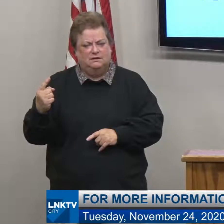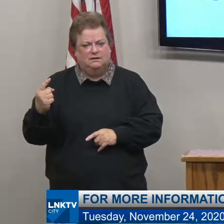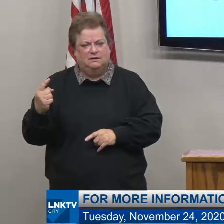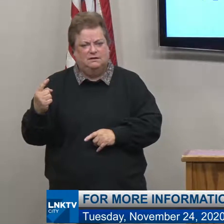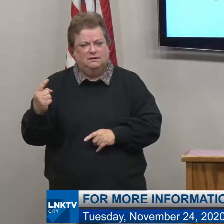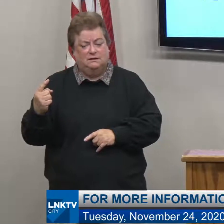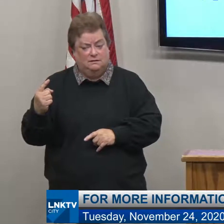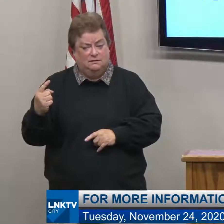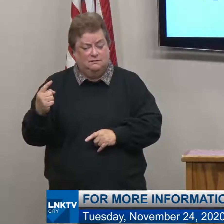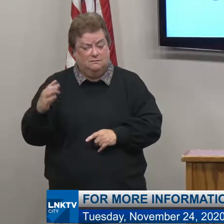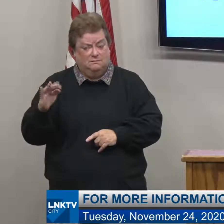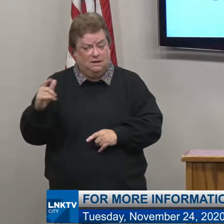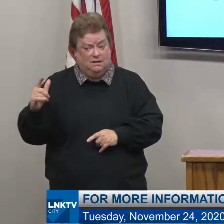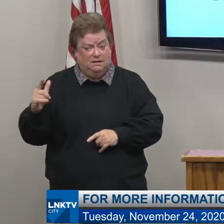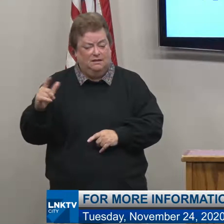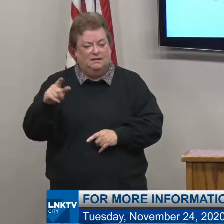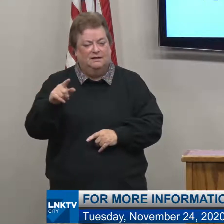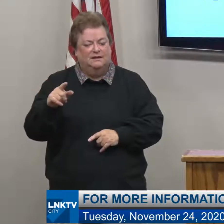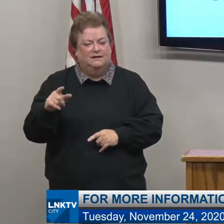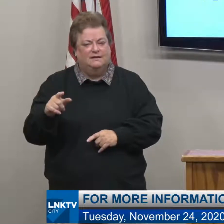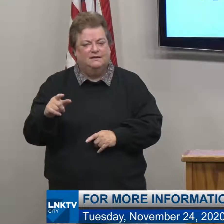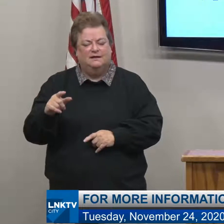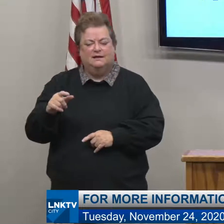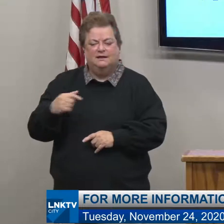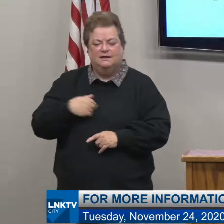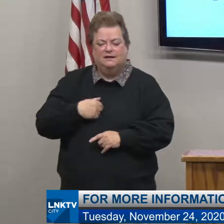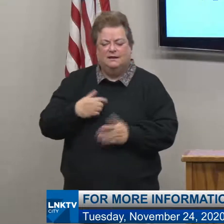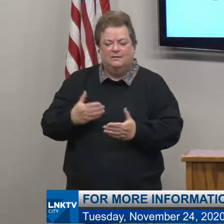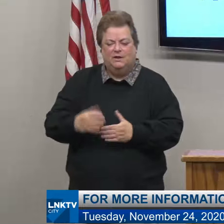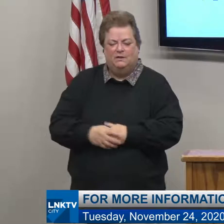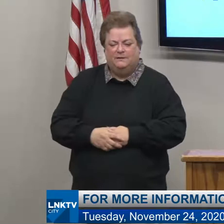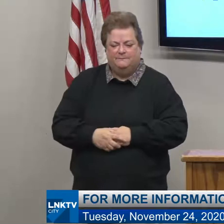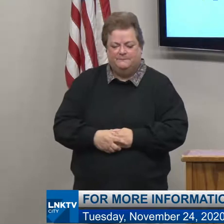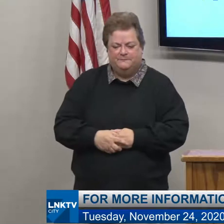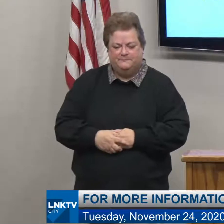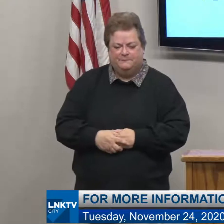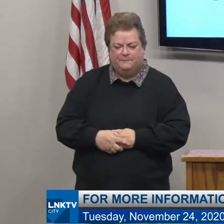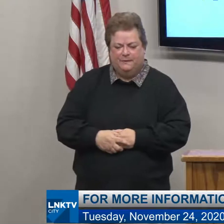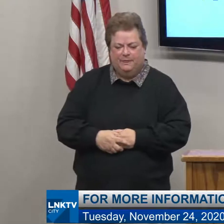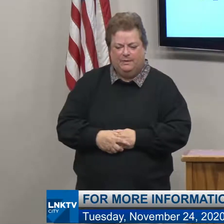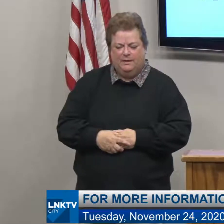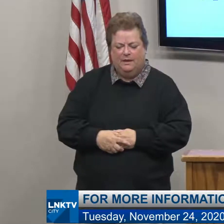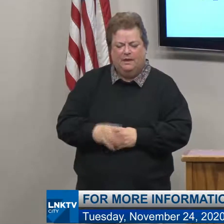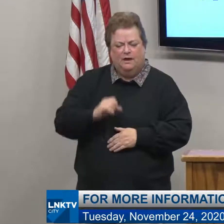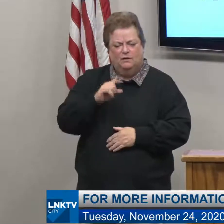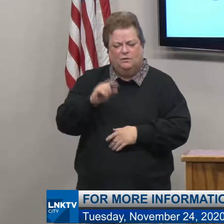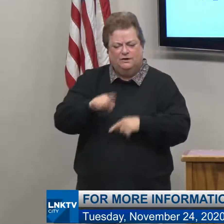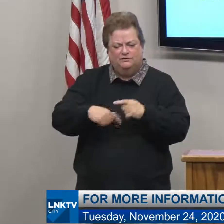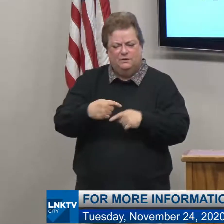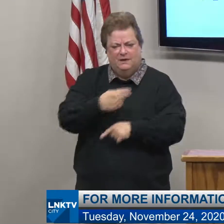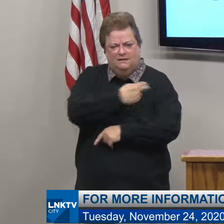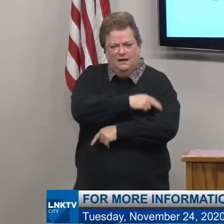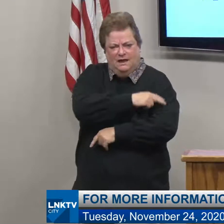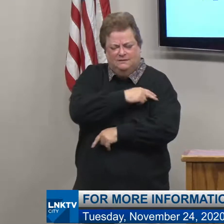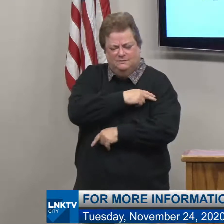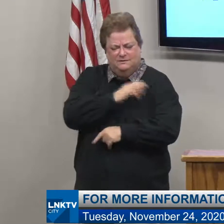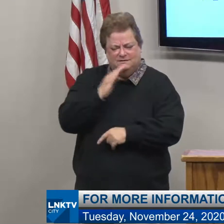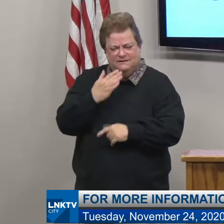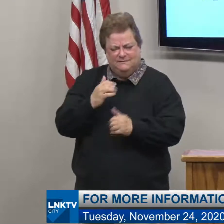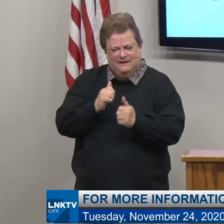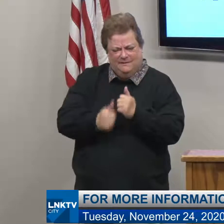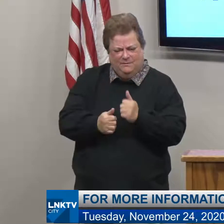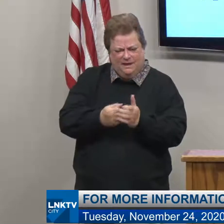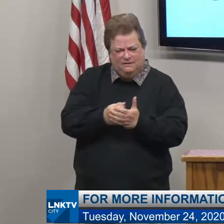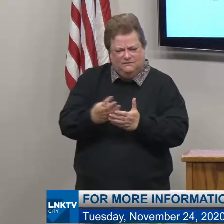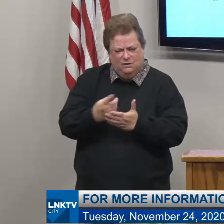Okay. Bill, are you want? Yeah, I'm here. I had a question about hospitalizations. It seems the past couple of weeks, it's